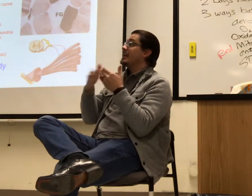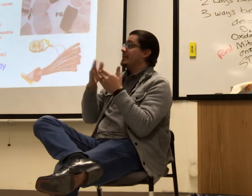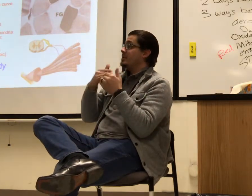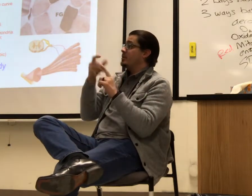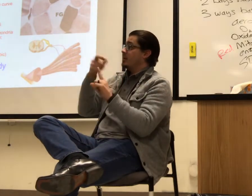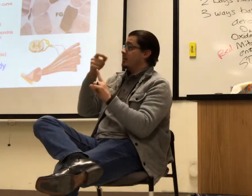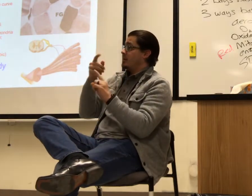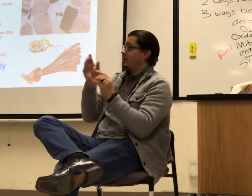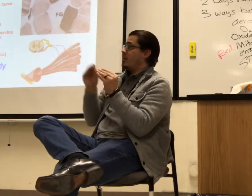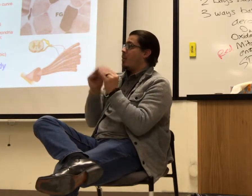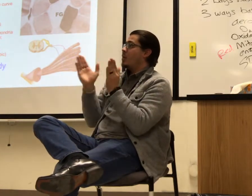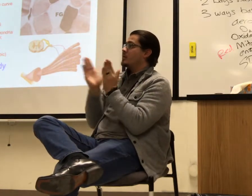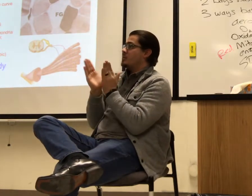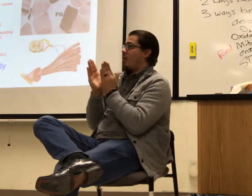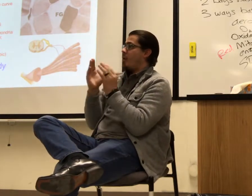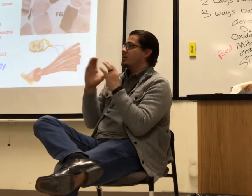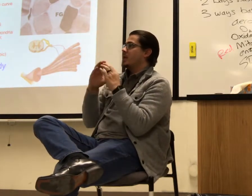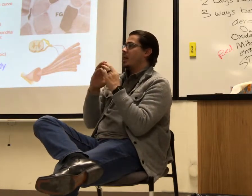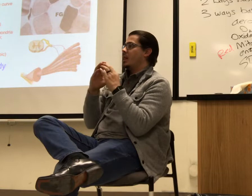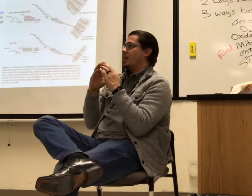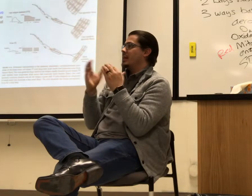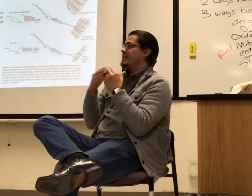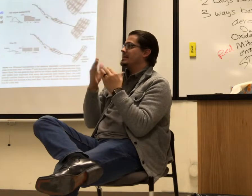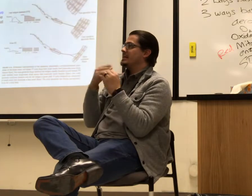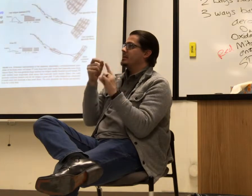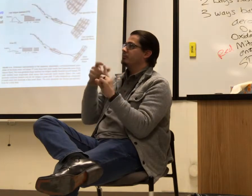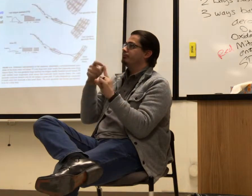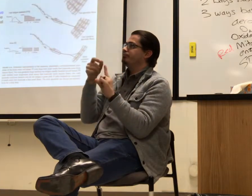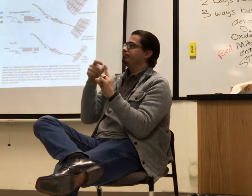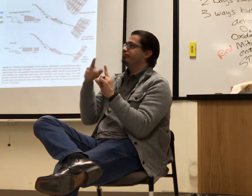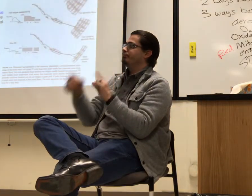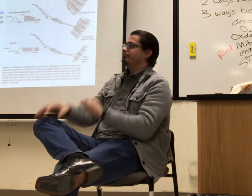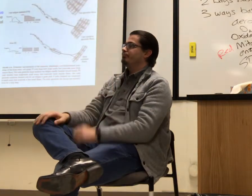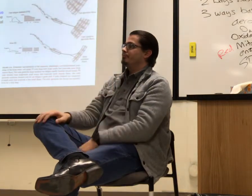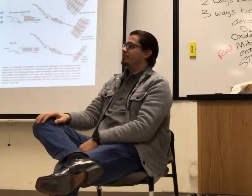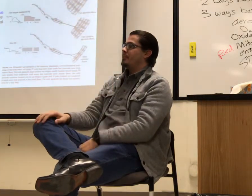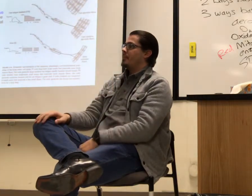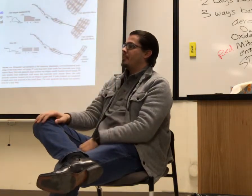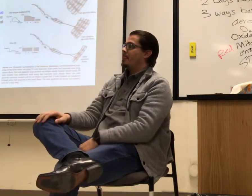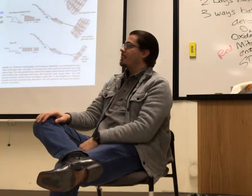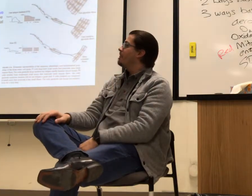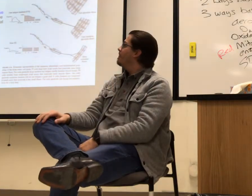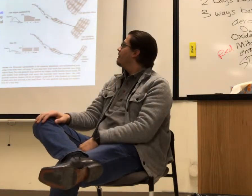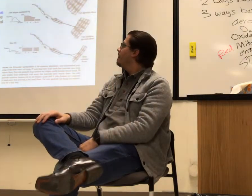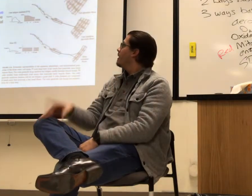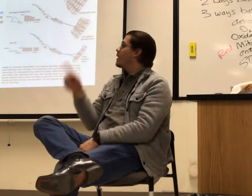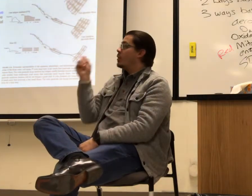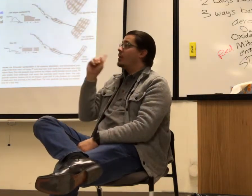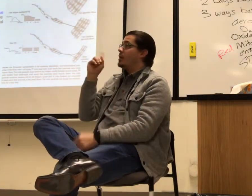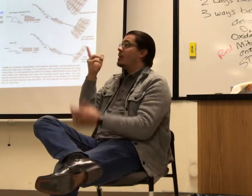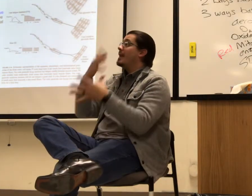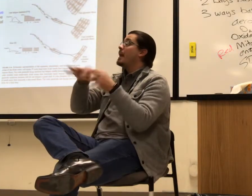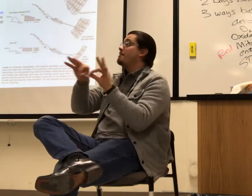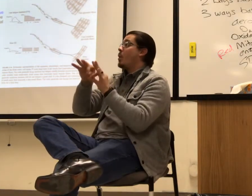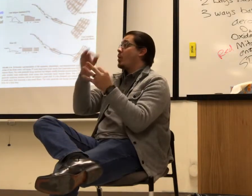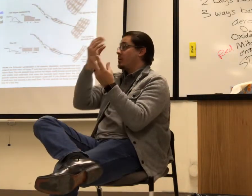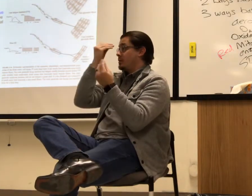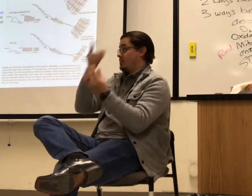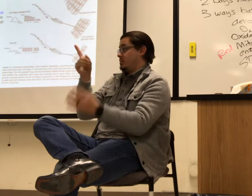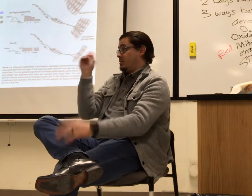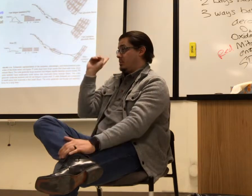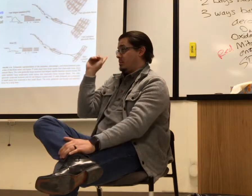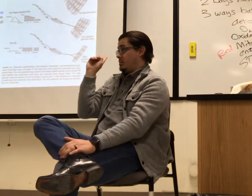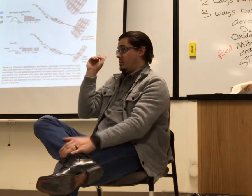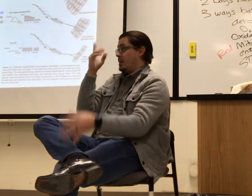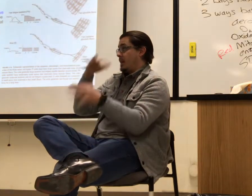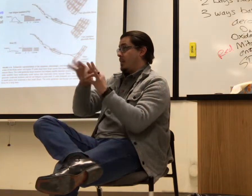to stimulate smaller cells, okay? Well, anyways, here's really the data you should study, okay?